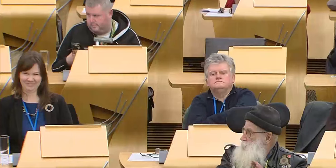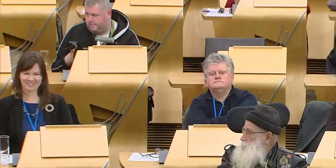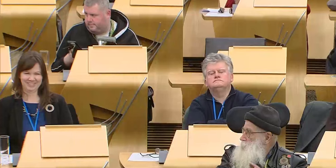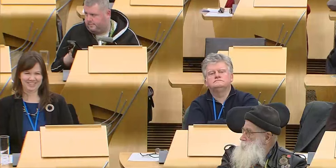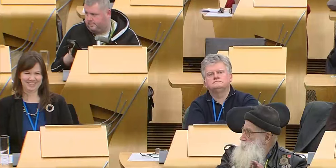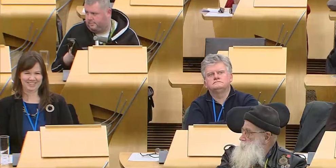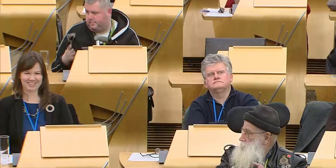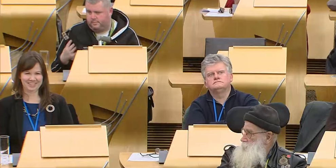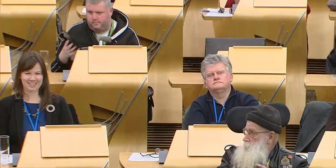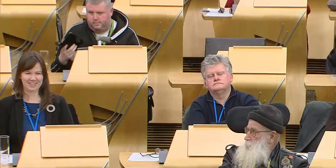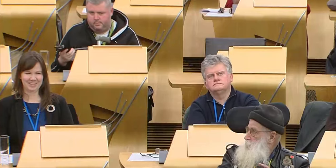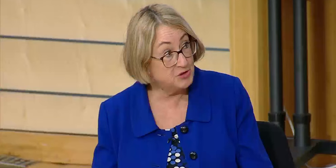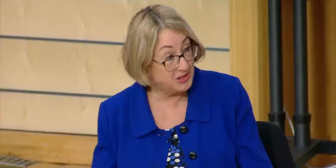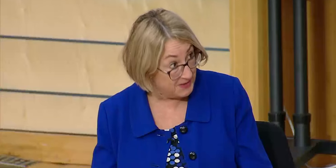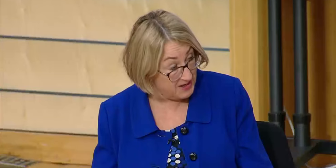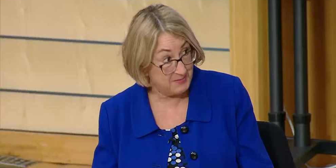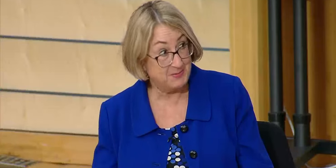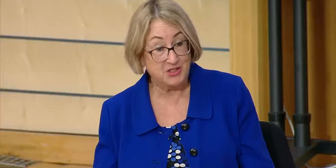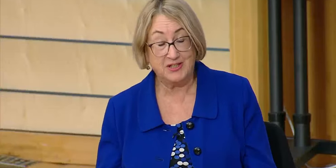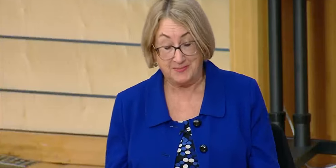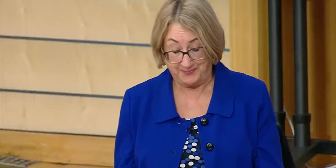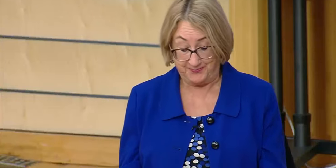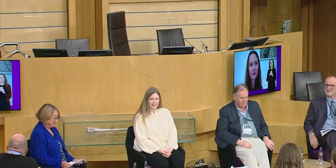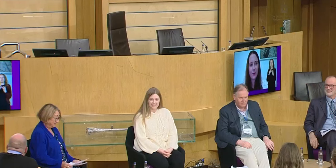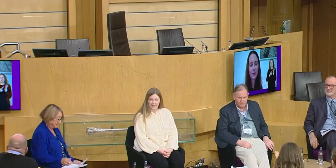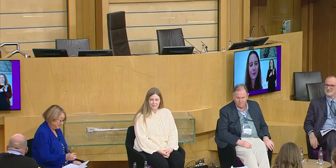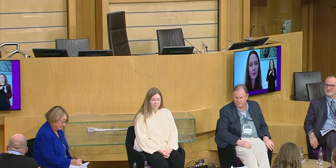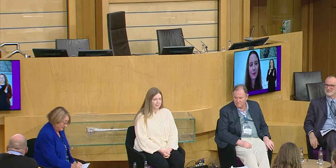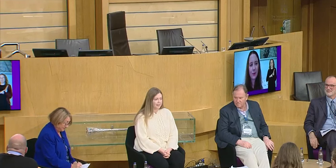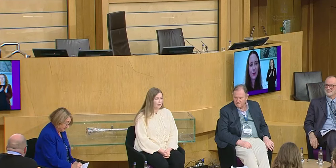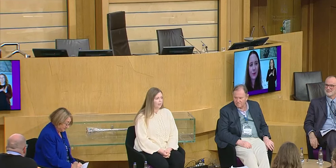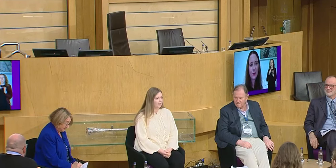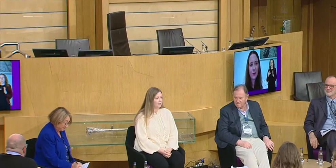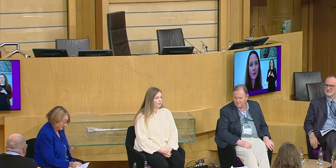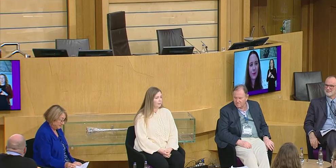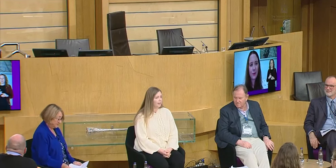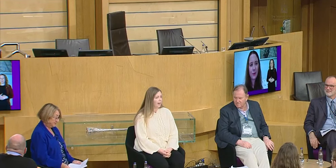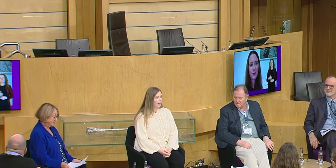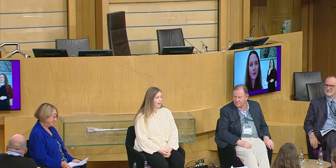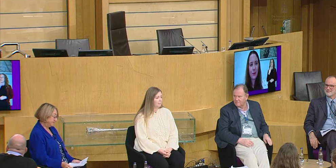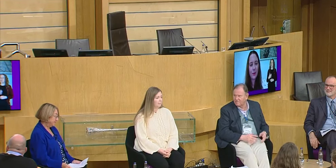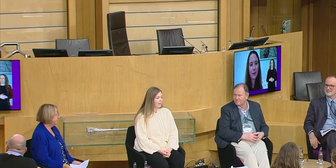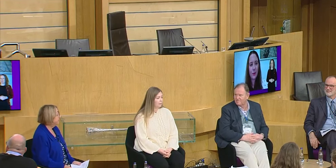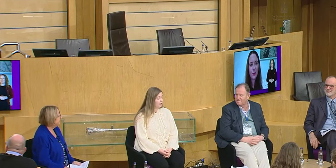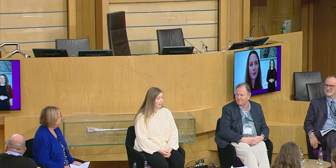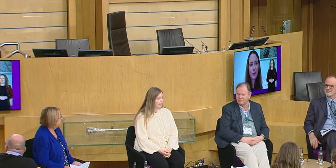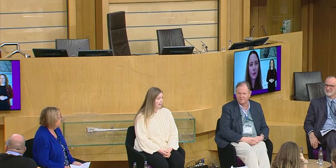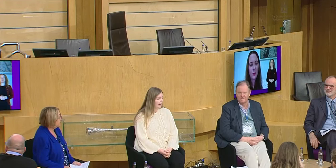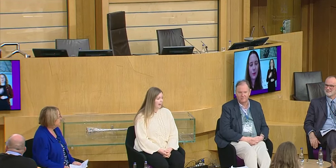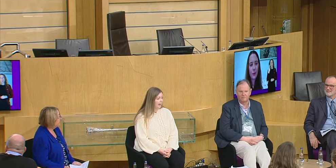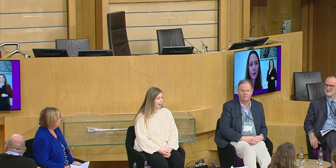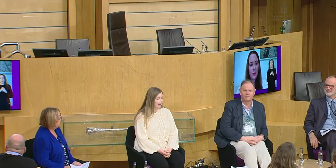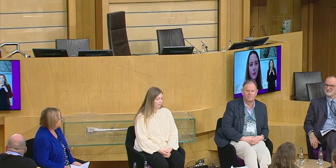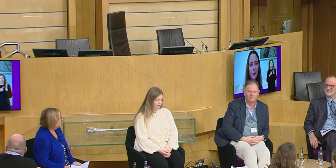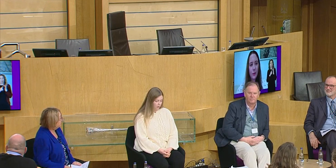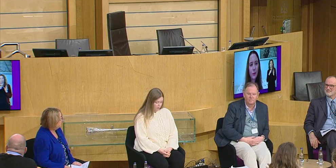Thank you, Pam. I now call Gillian Mackay, MSP. Gillian. Thanks, Deputy Presiding Officer. So, my name's Gillian.